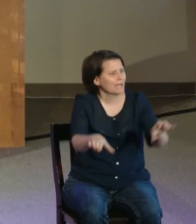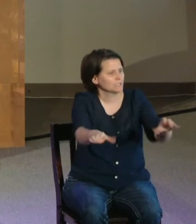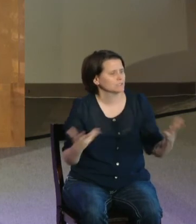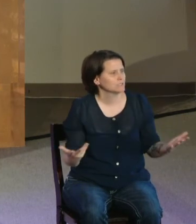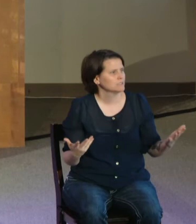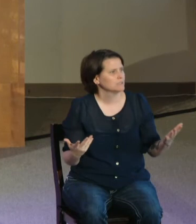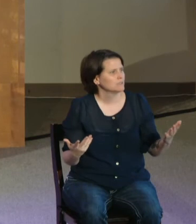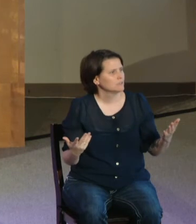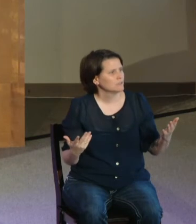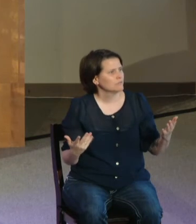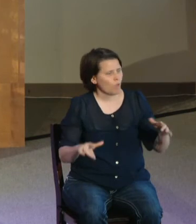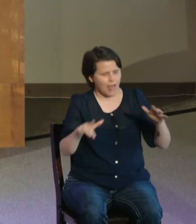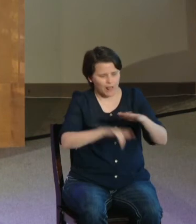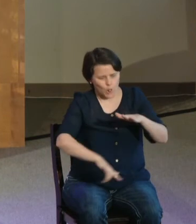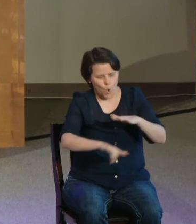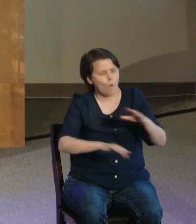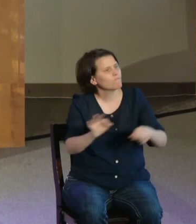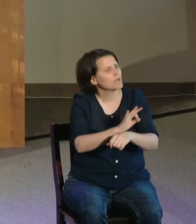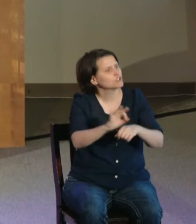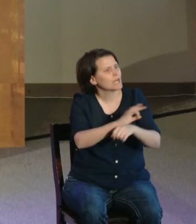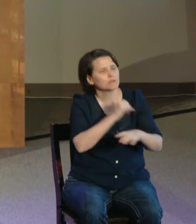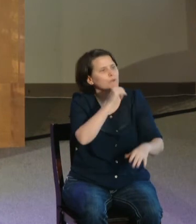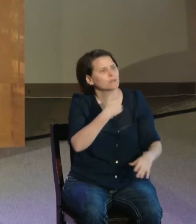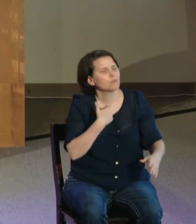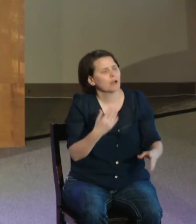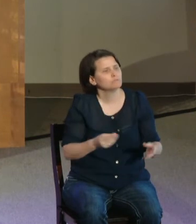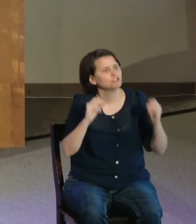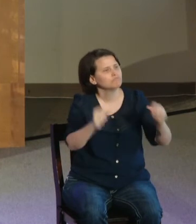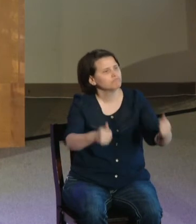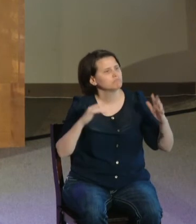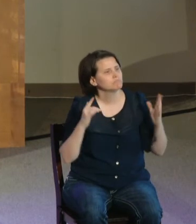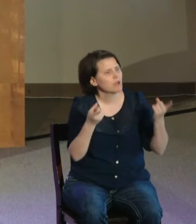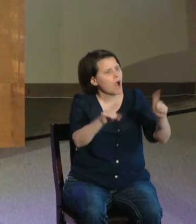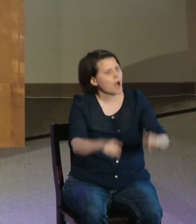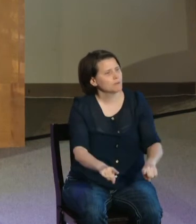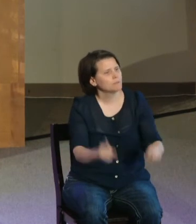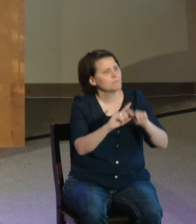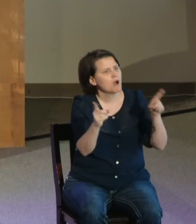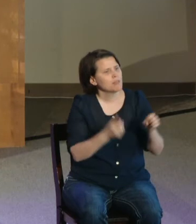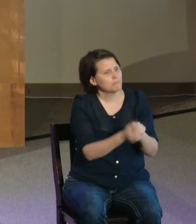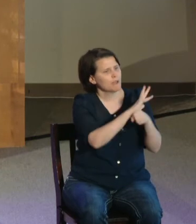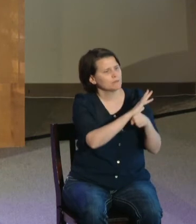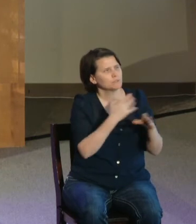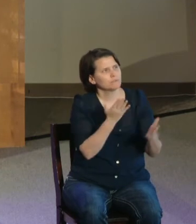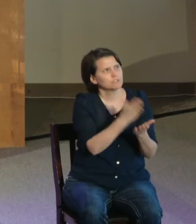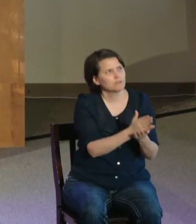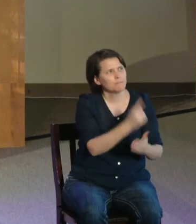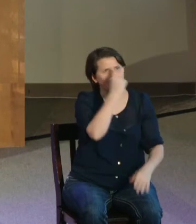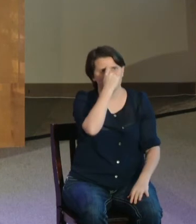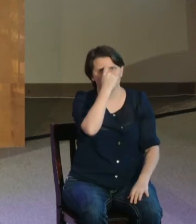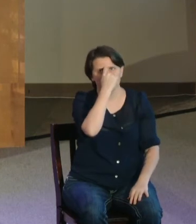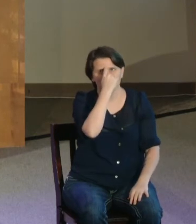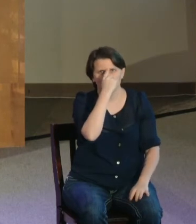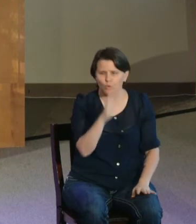those low-level functionalities. But during the pandemic, we had to stop and think about every little thing. Okay, do I